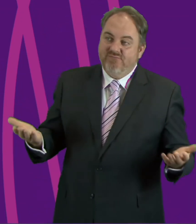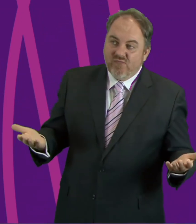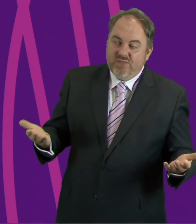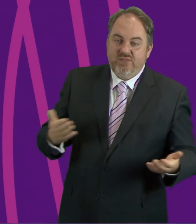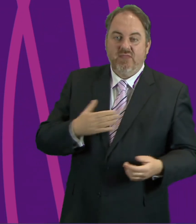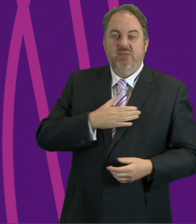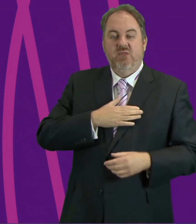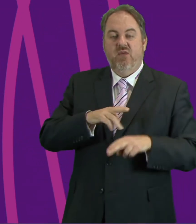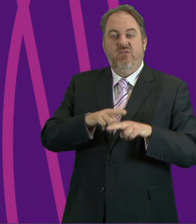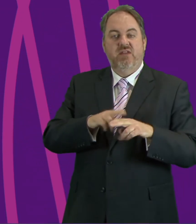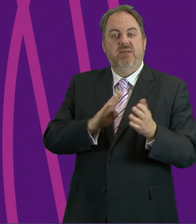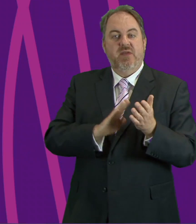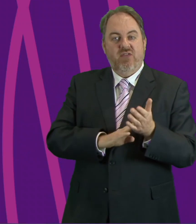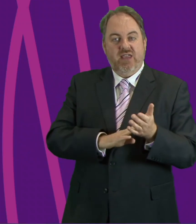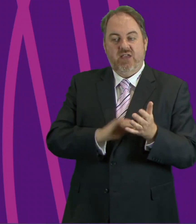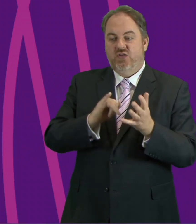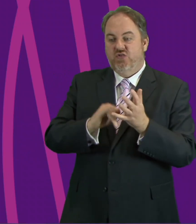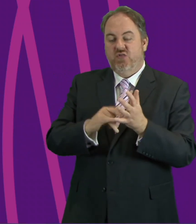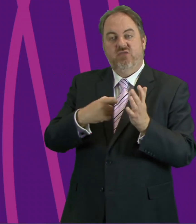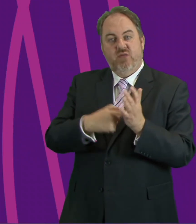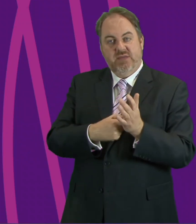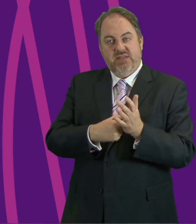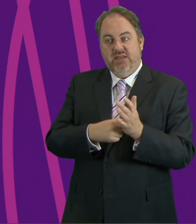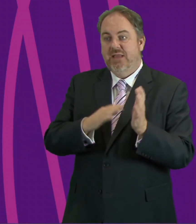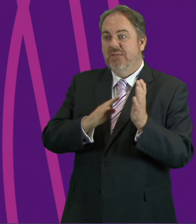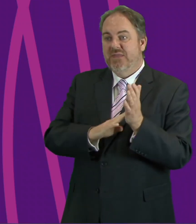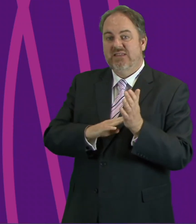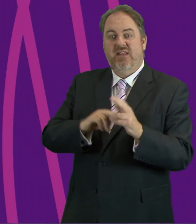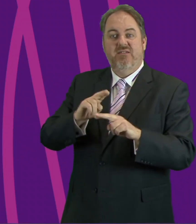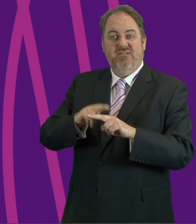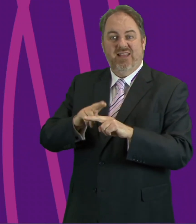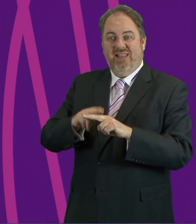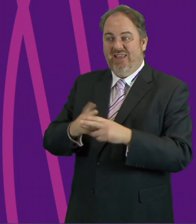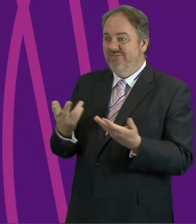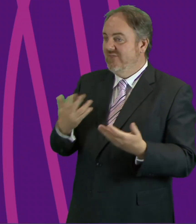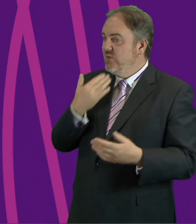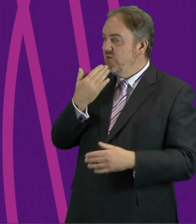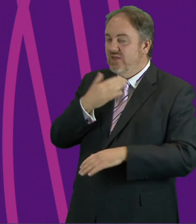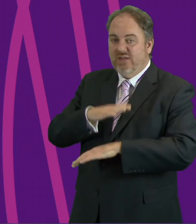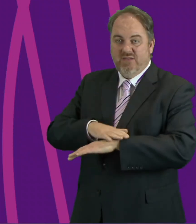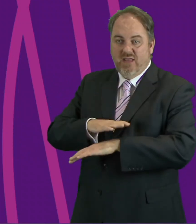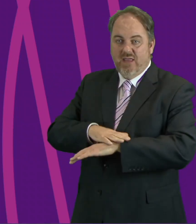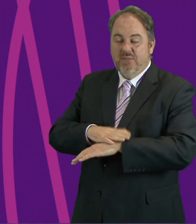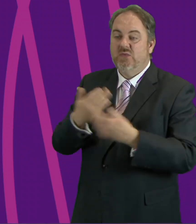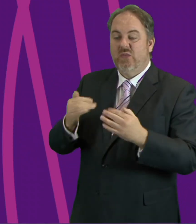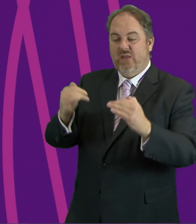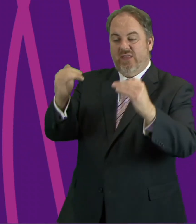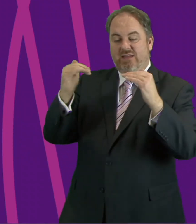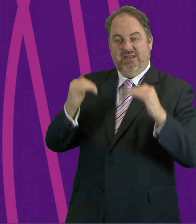Shona Robinson and indeed Mr Finlay himself. And we'll now move on to the next item of business.